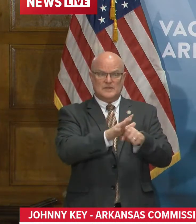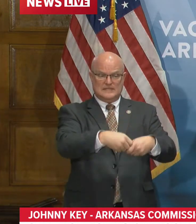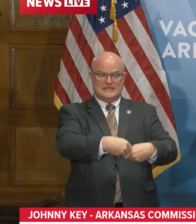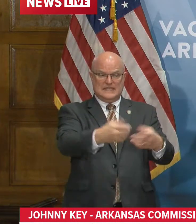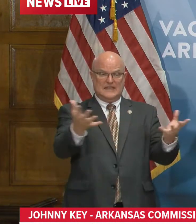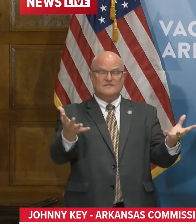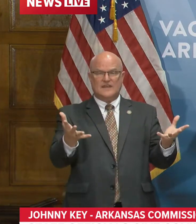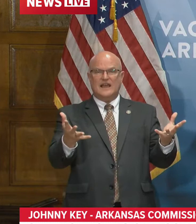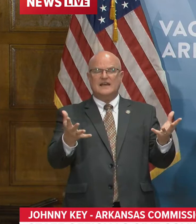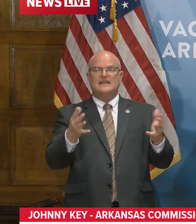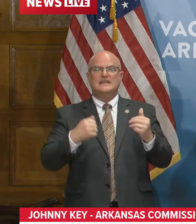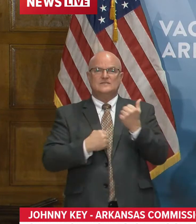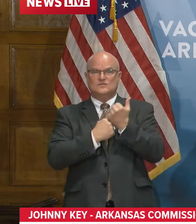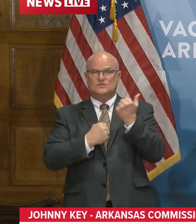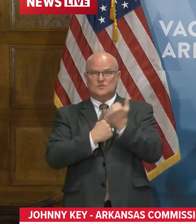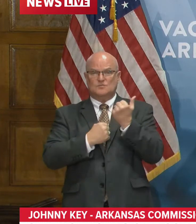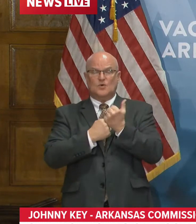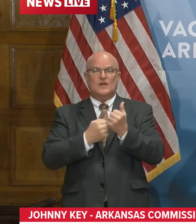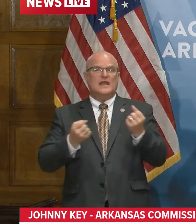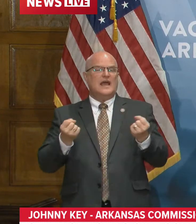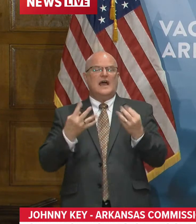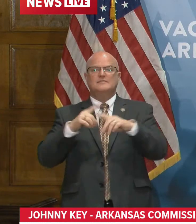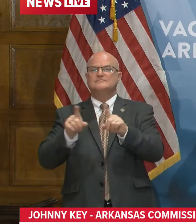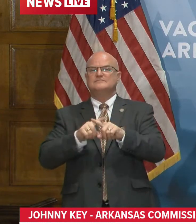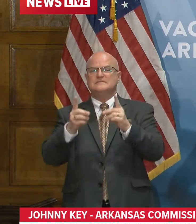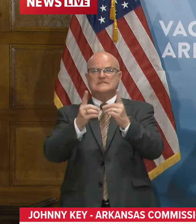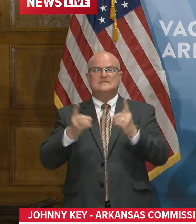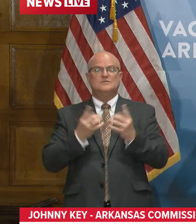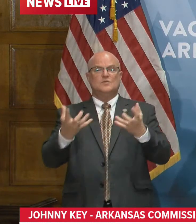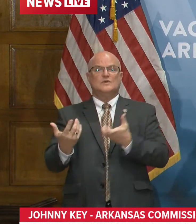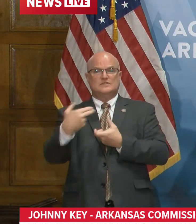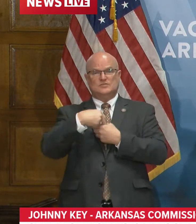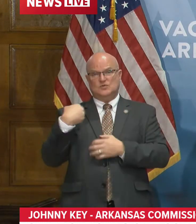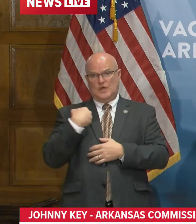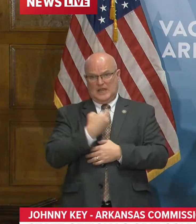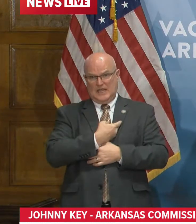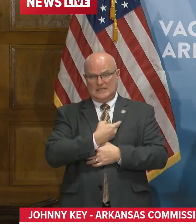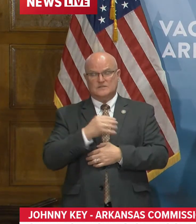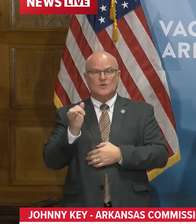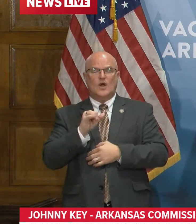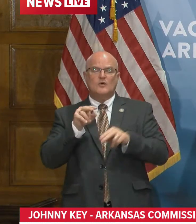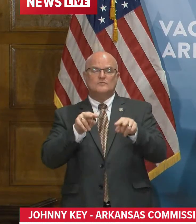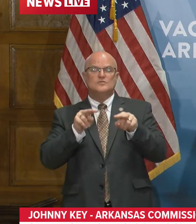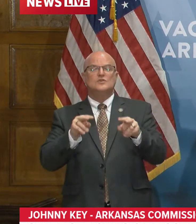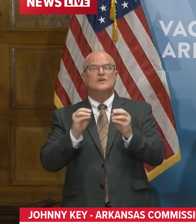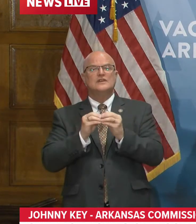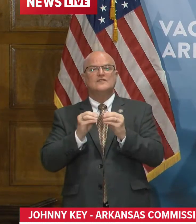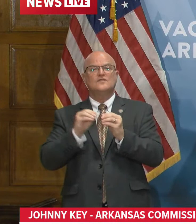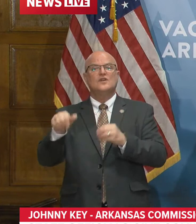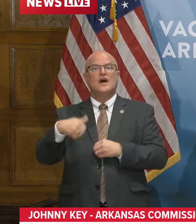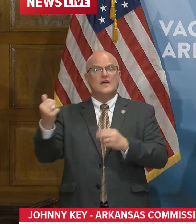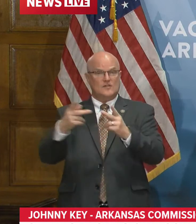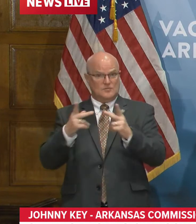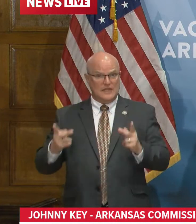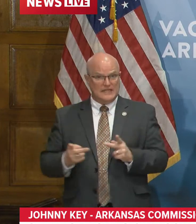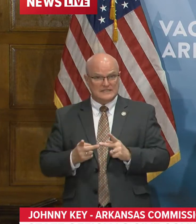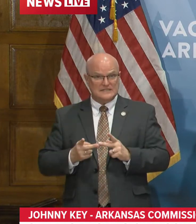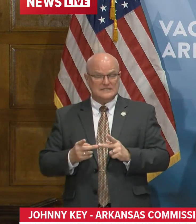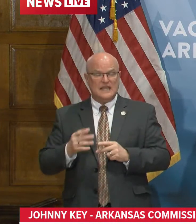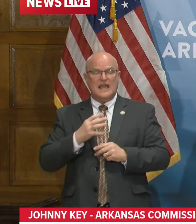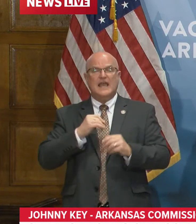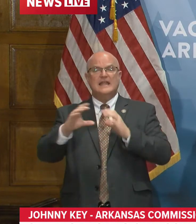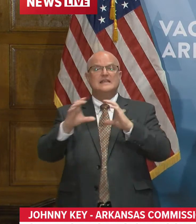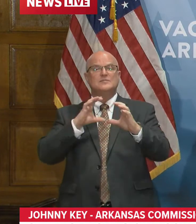to support however many districts want to come on board. We're always looking for other sources and